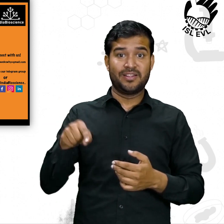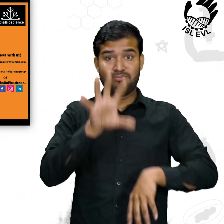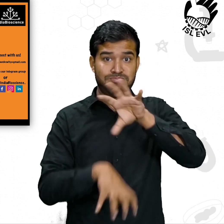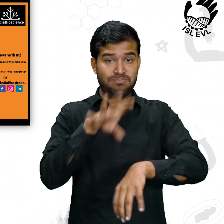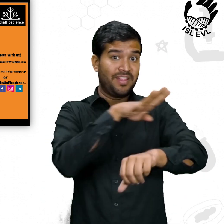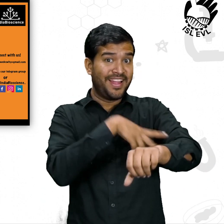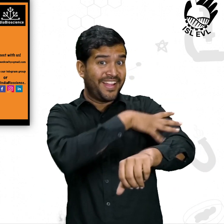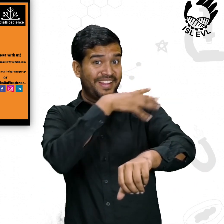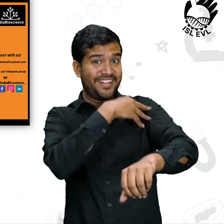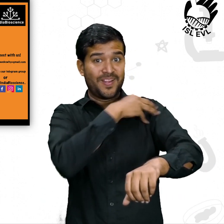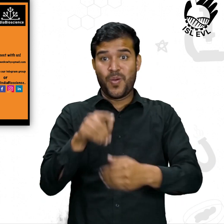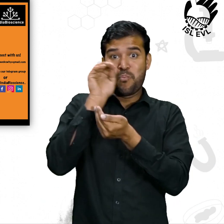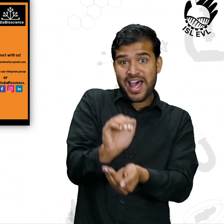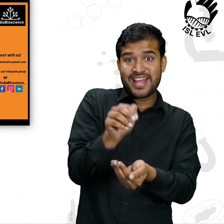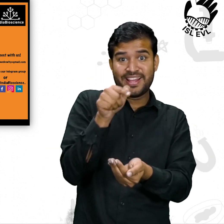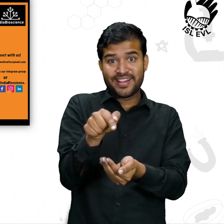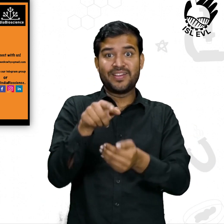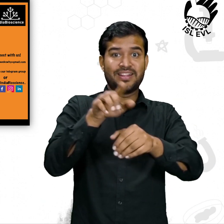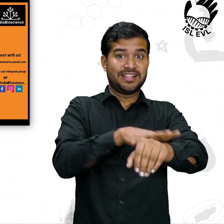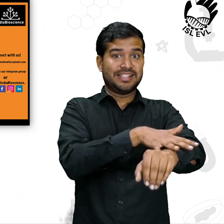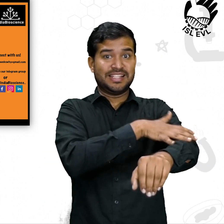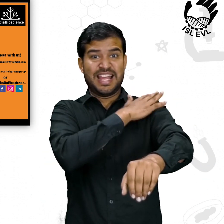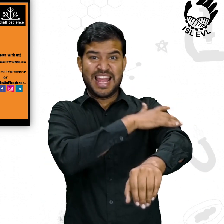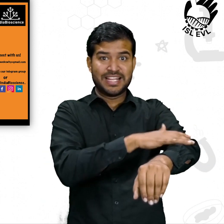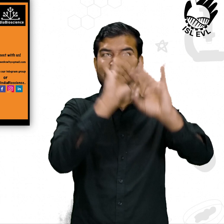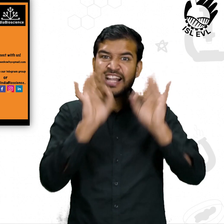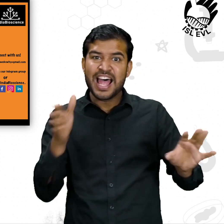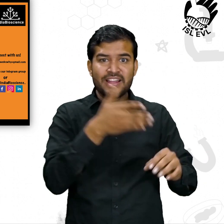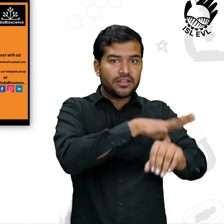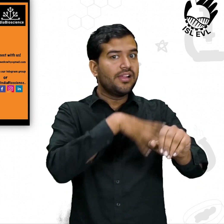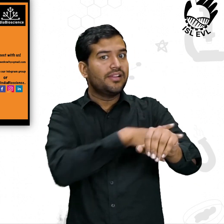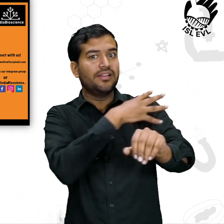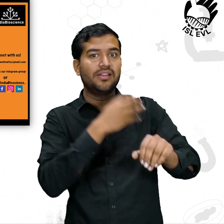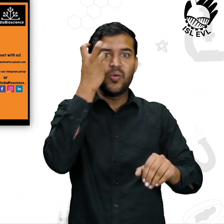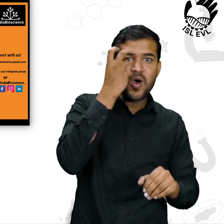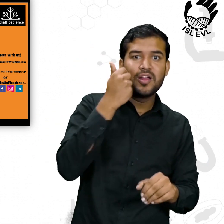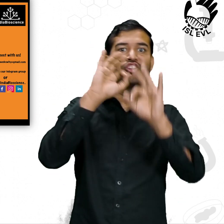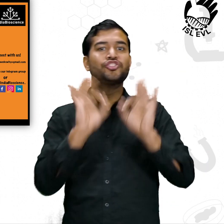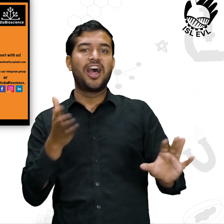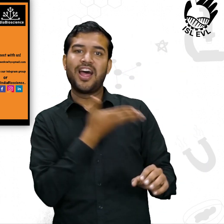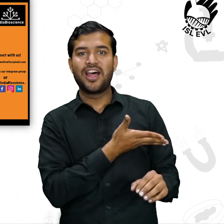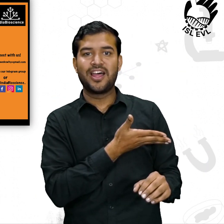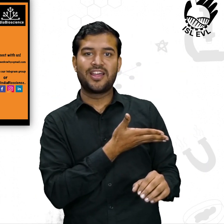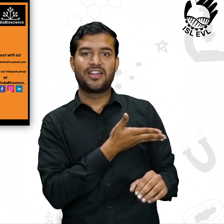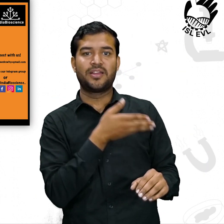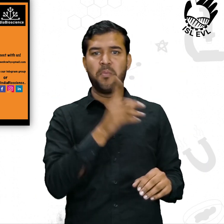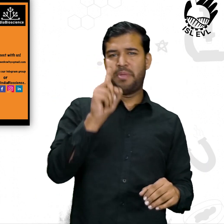why tigers are born with the stripes on their body. Again, this is super interesting. But I wonder what